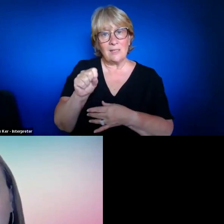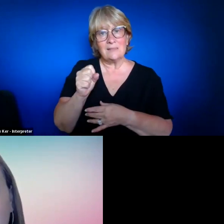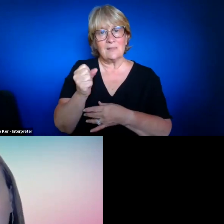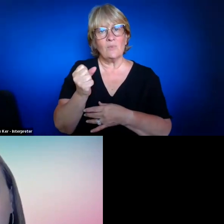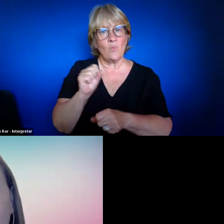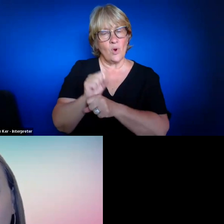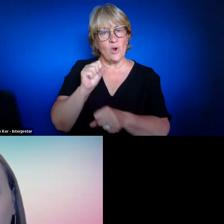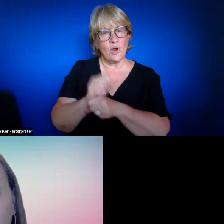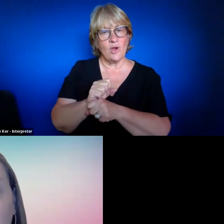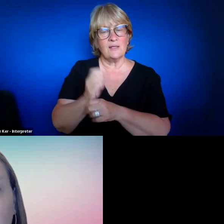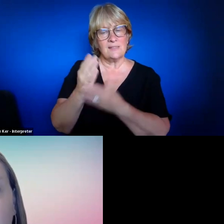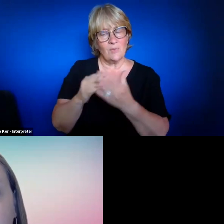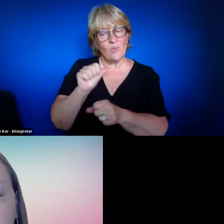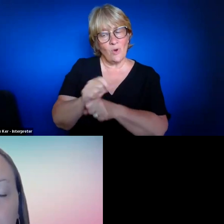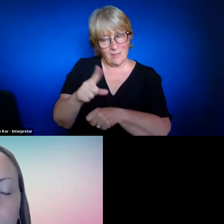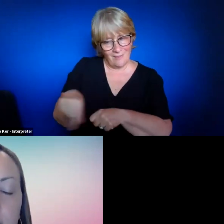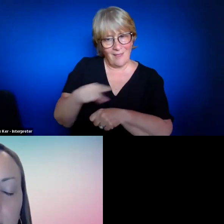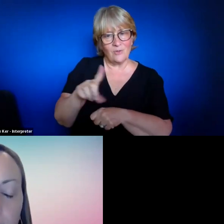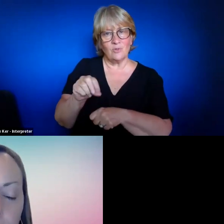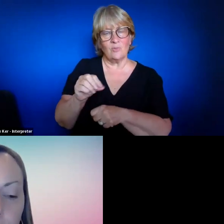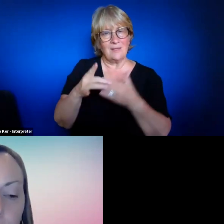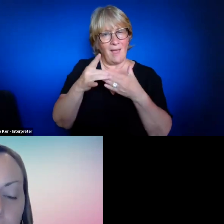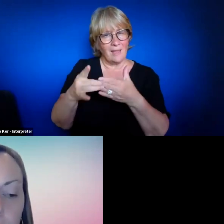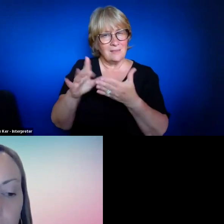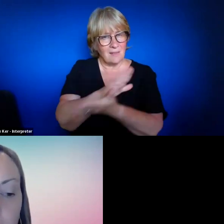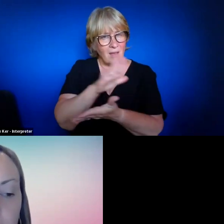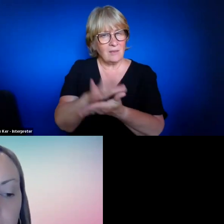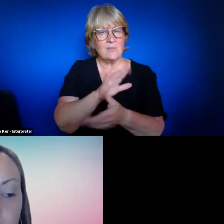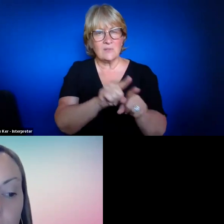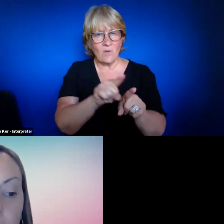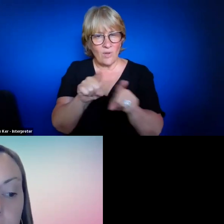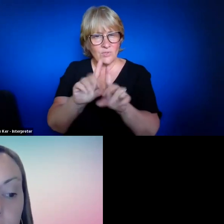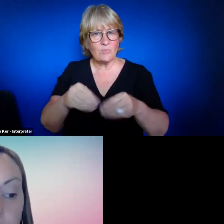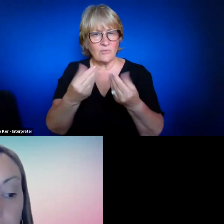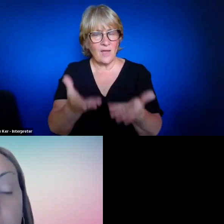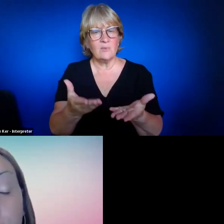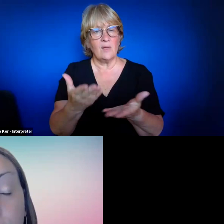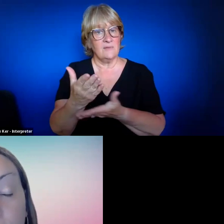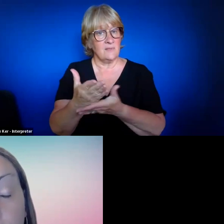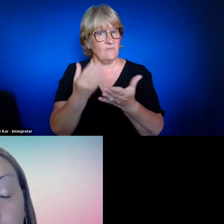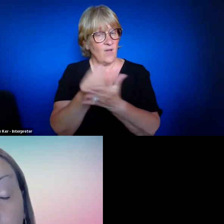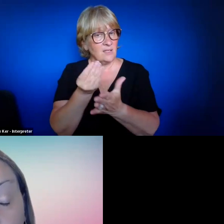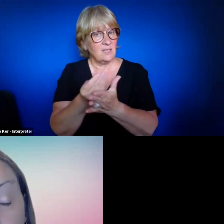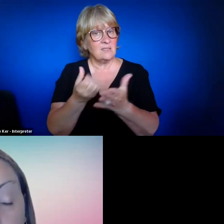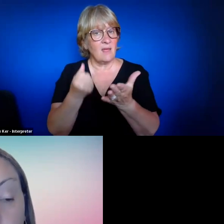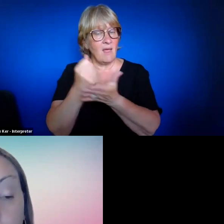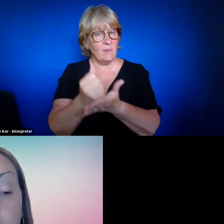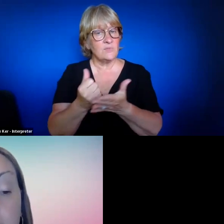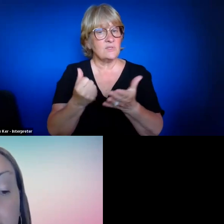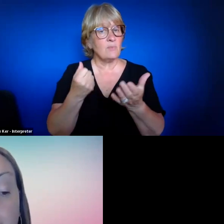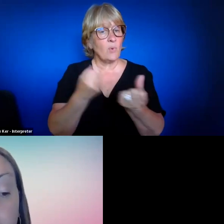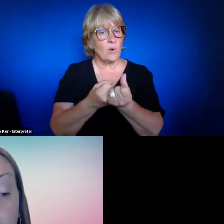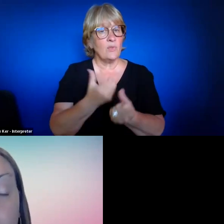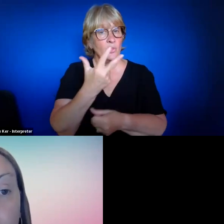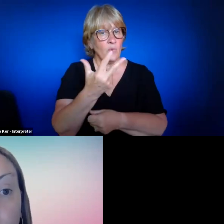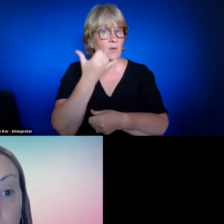the work they're doing with guidance documents, but also provides, we got some funding to help support the three call centers with